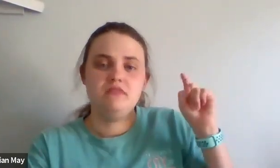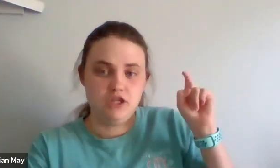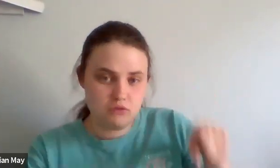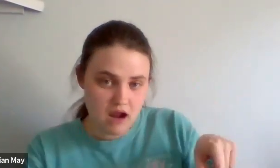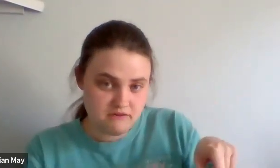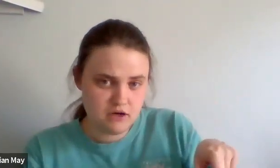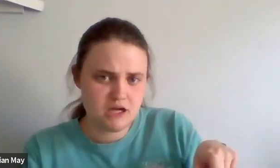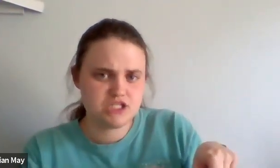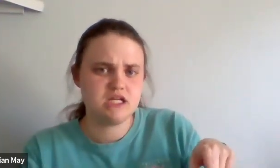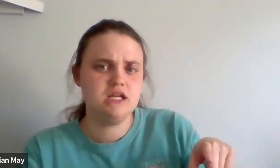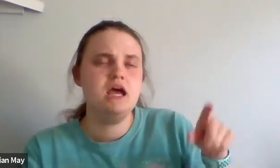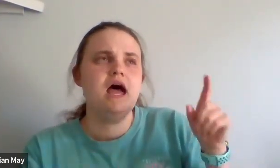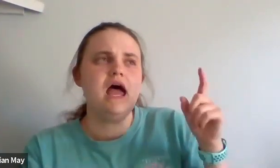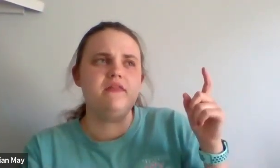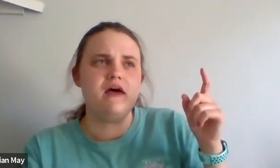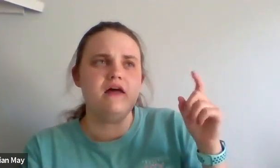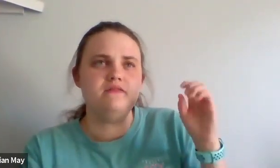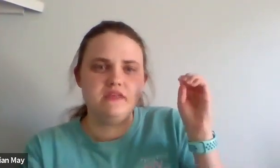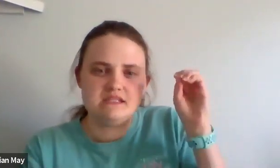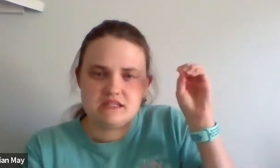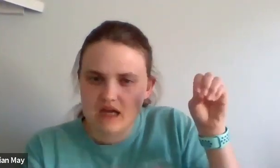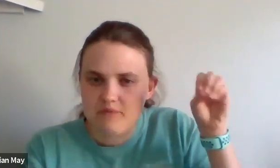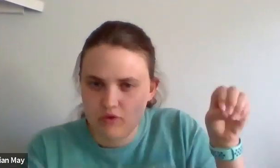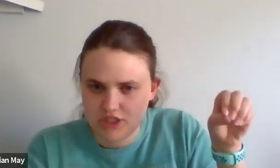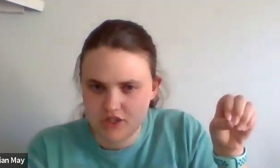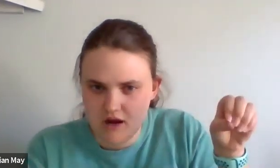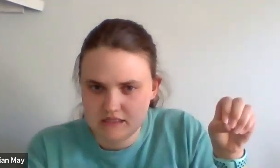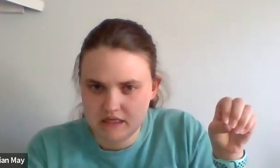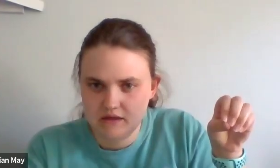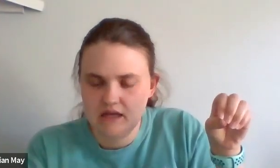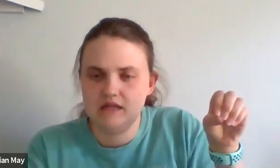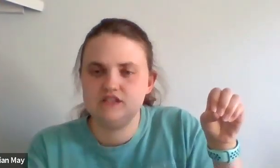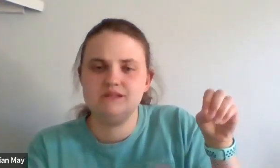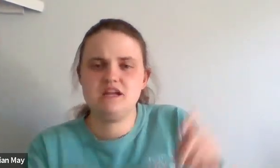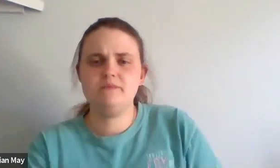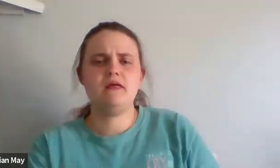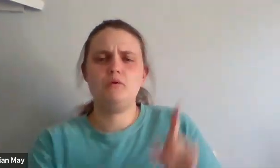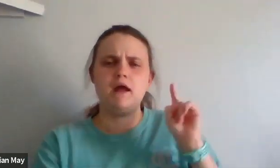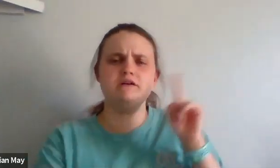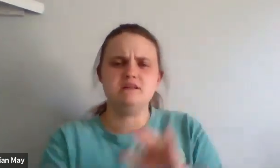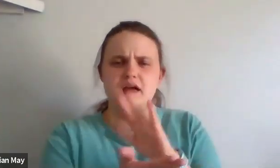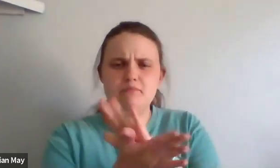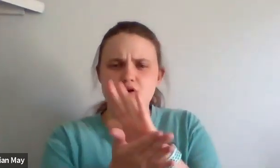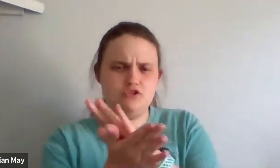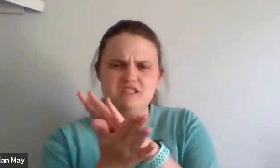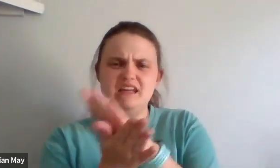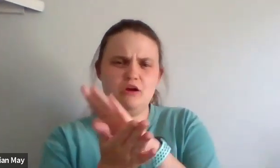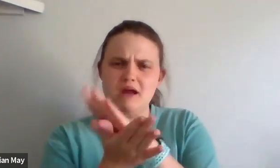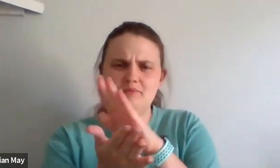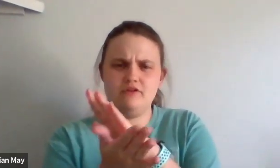that you are having a question and that this is the type of question you're asking. And so instead of being like, where is the paper? And you're just ending on paper and